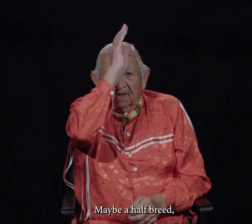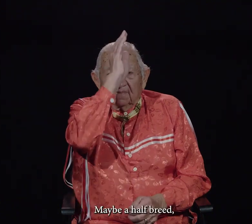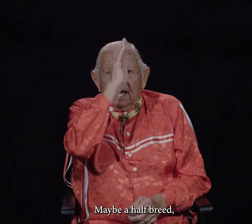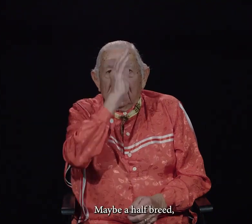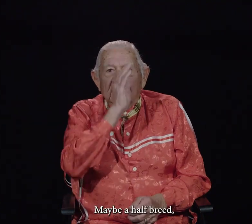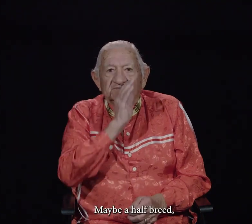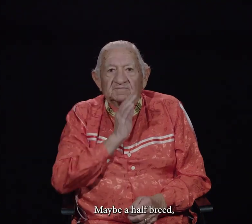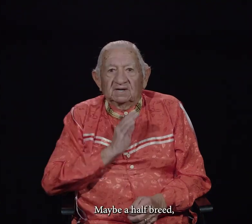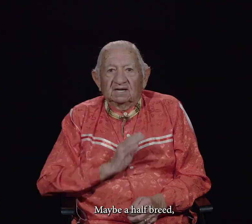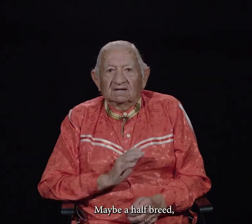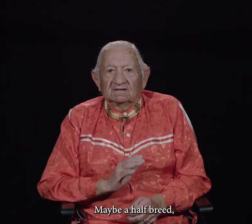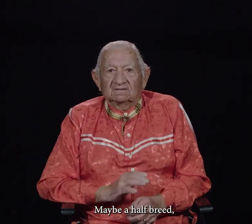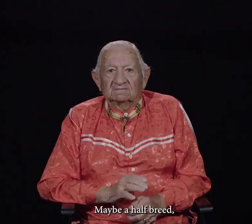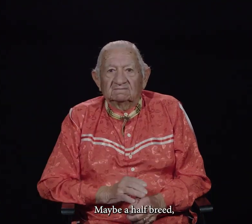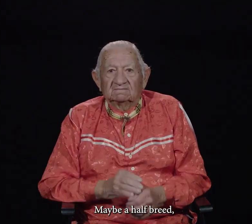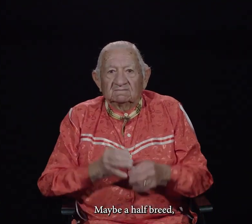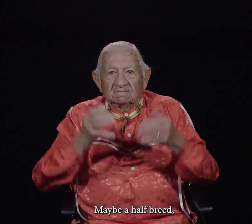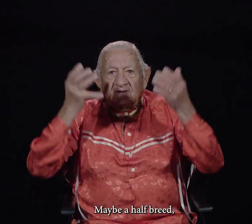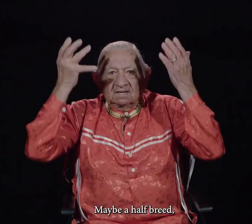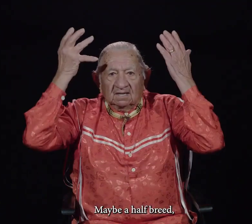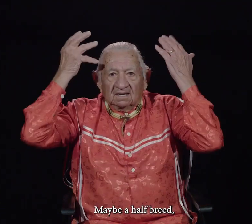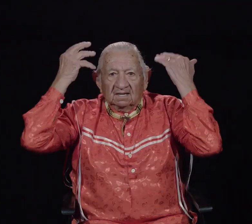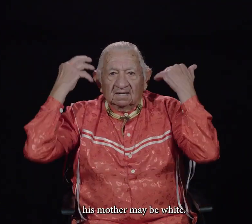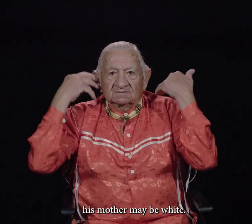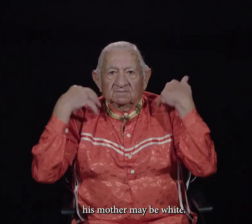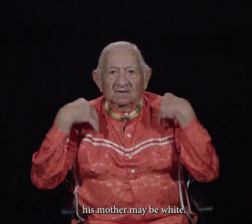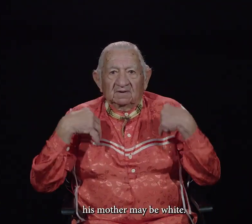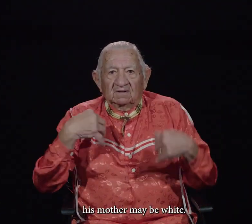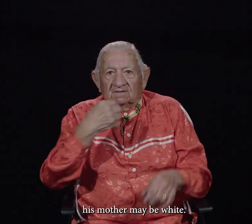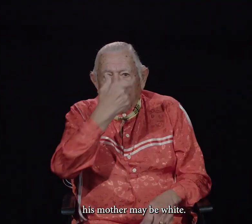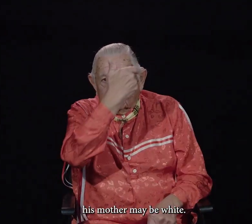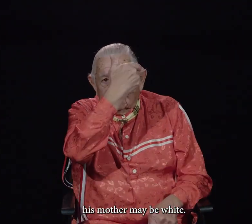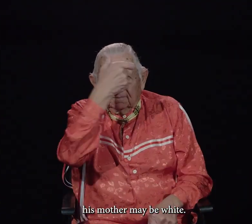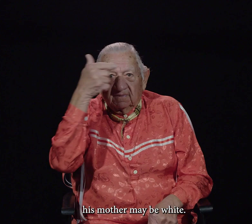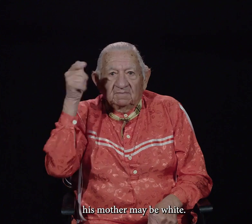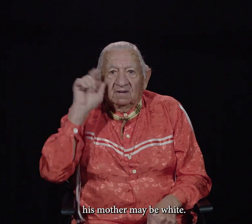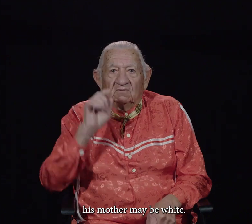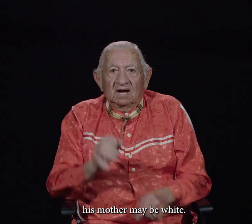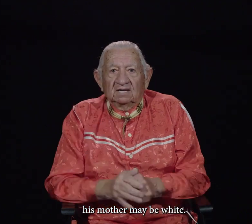Maybe a half-breed, his mother may be white.